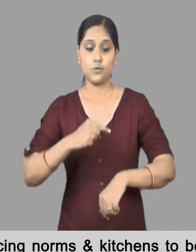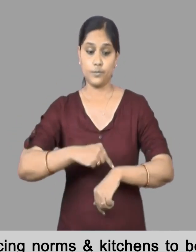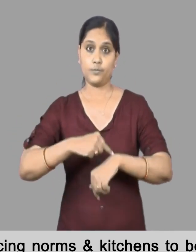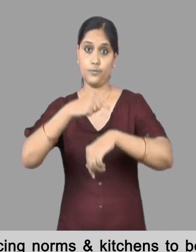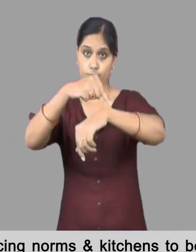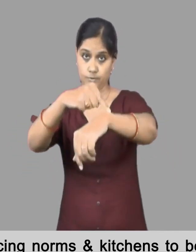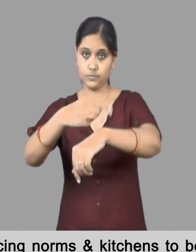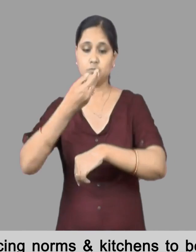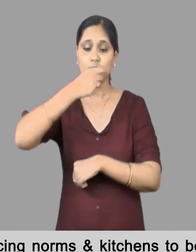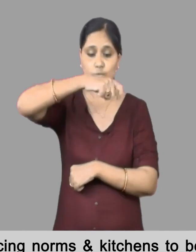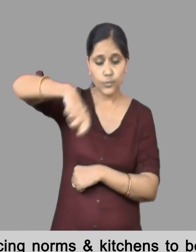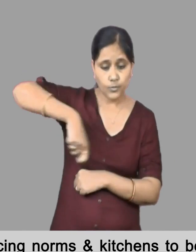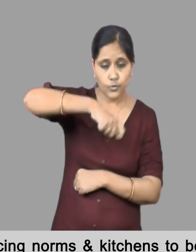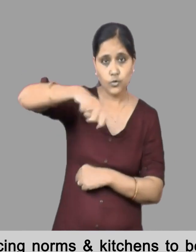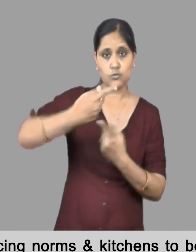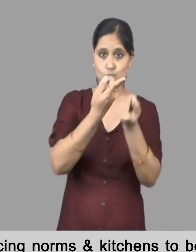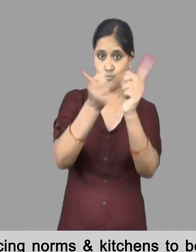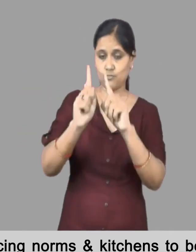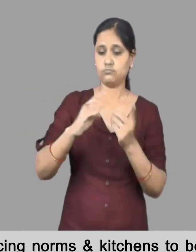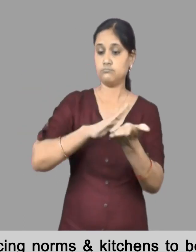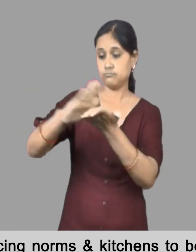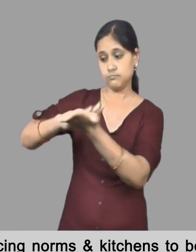be sanitized at regular intervals.